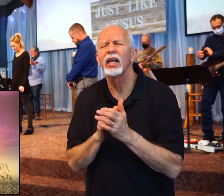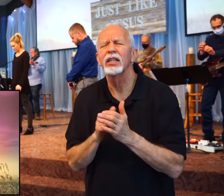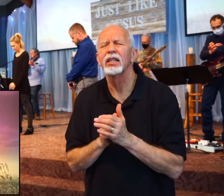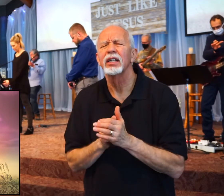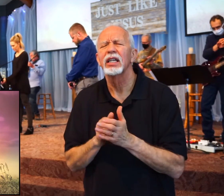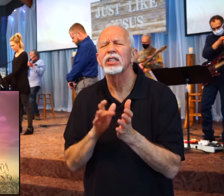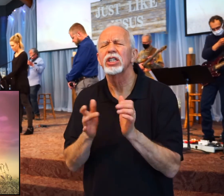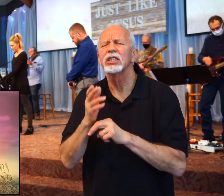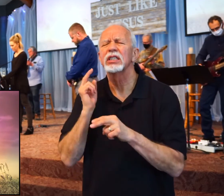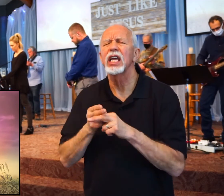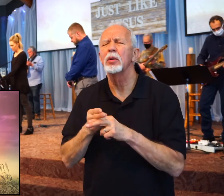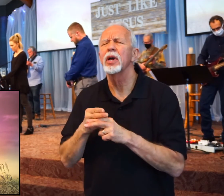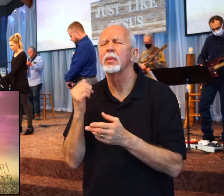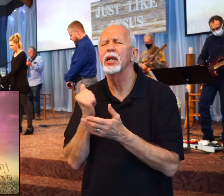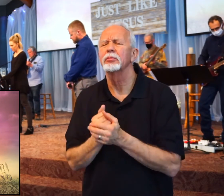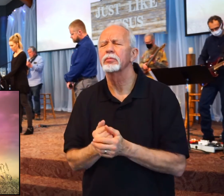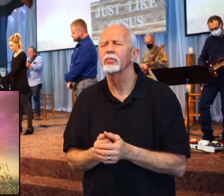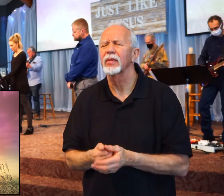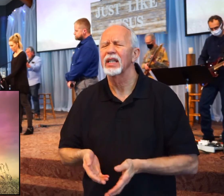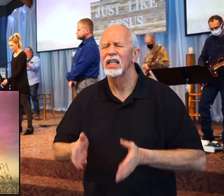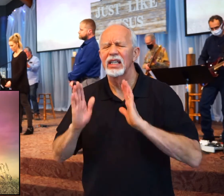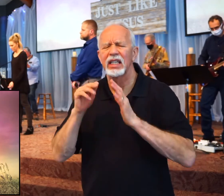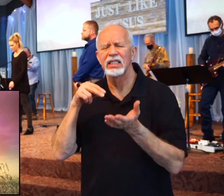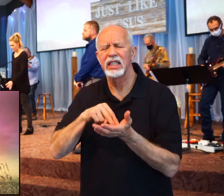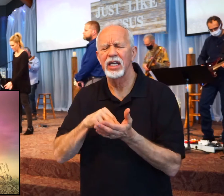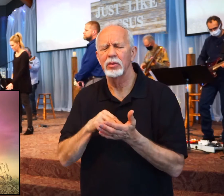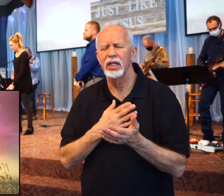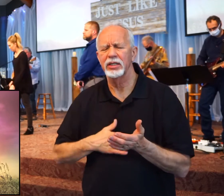In Jesus' name, amen. Let's stand this morning.